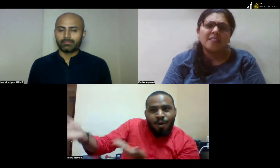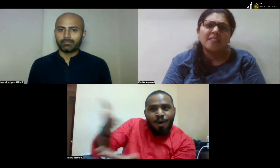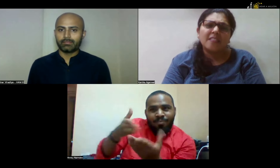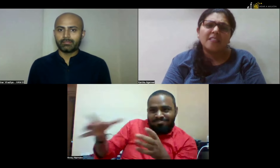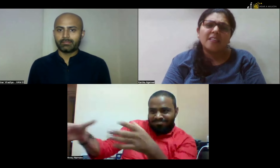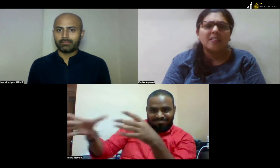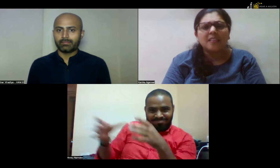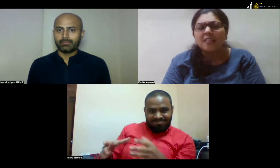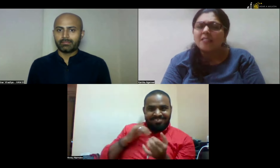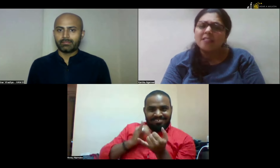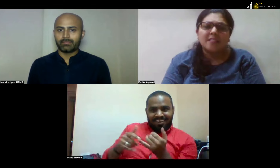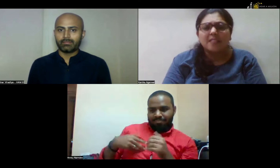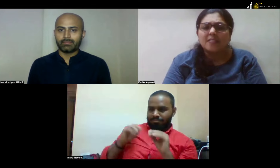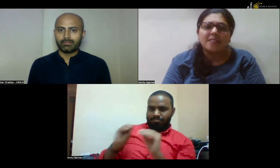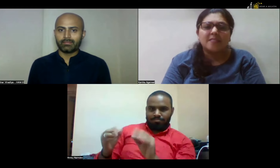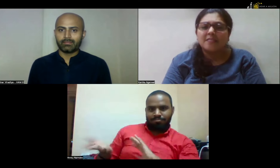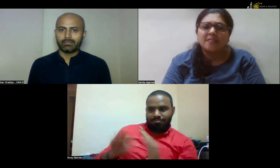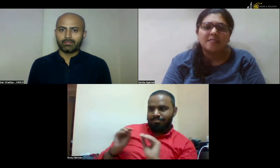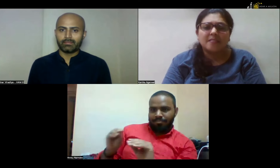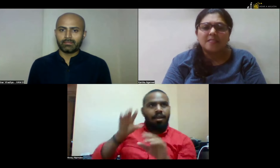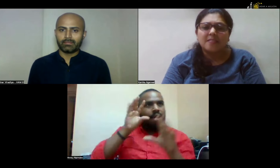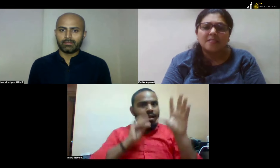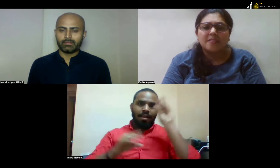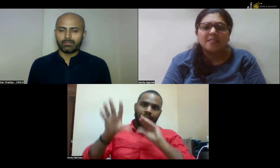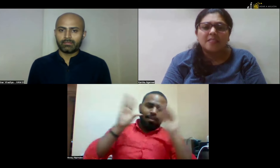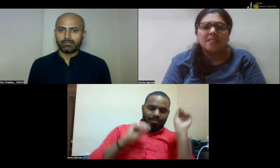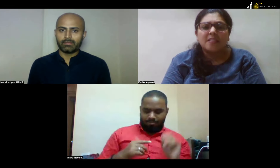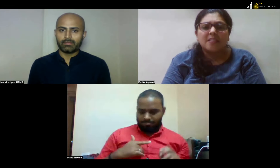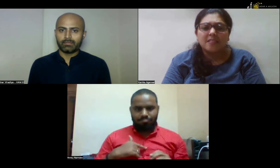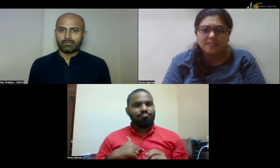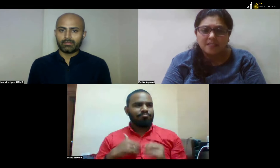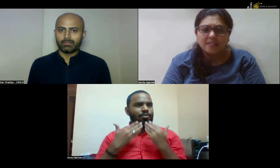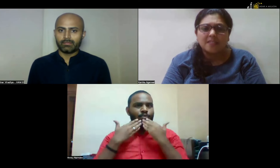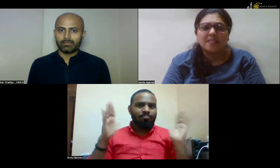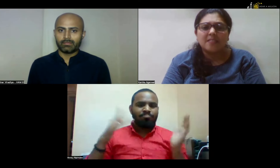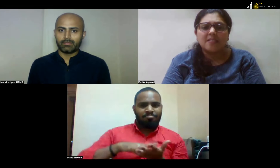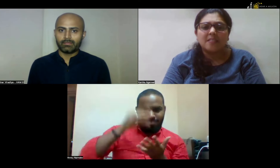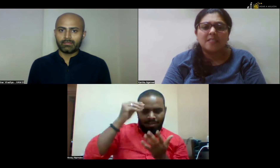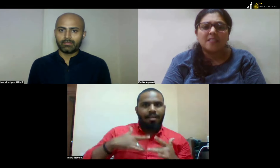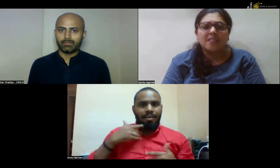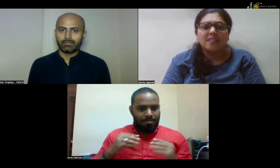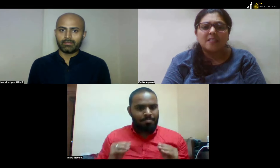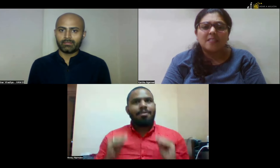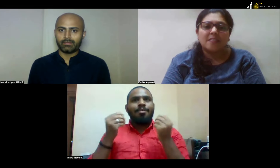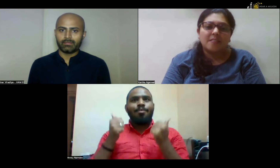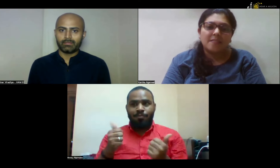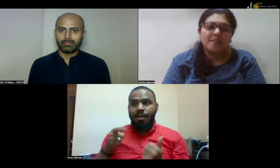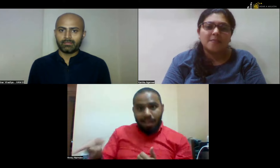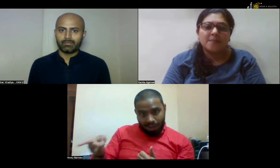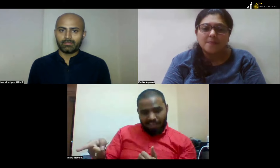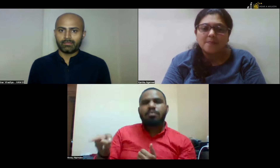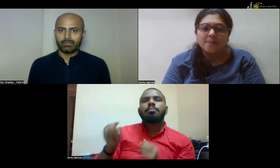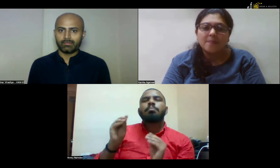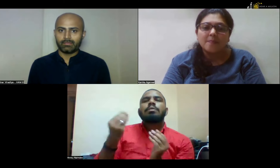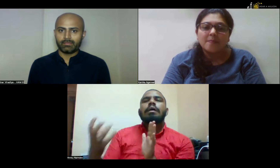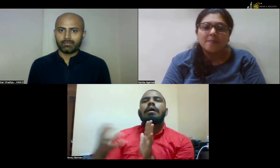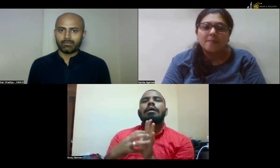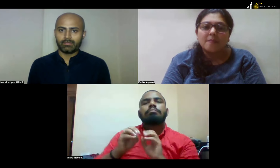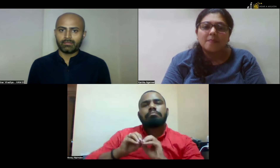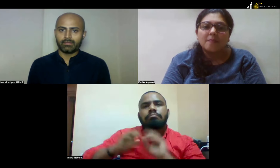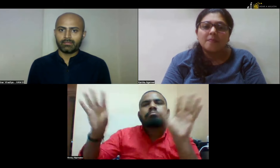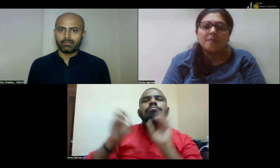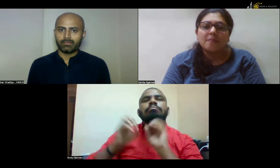was fantastic. I understood everything. So, when we teach ISL to students, they feel really